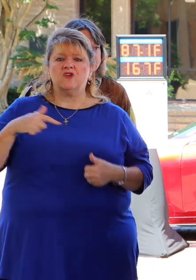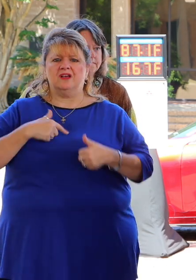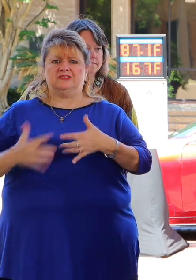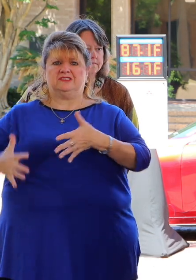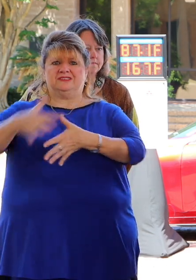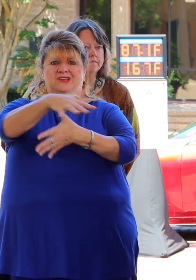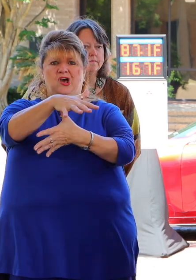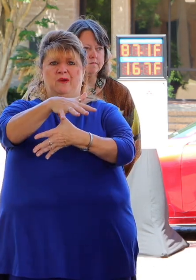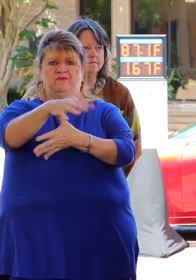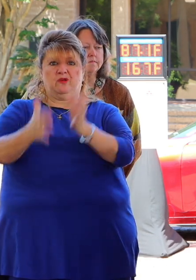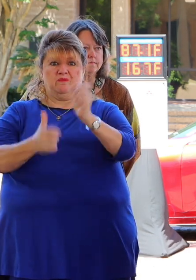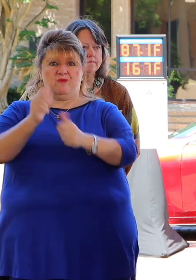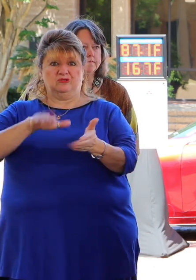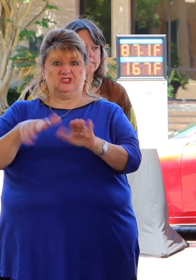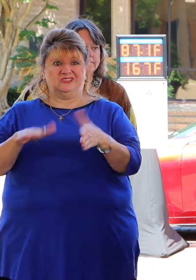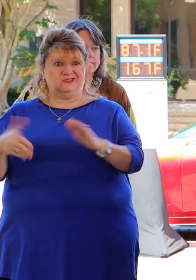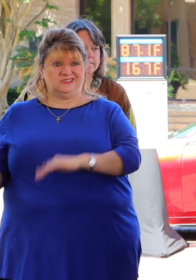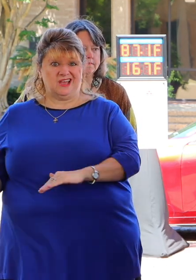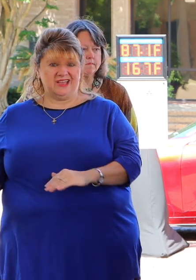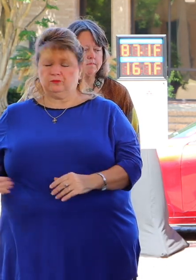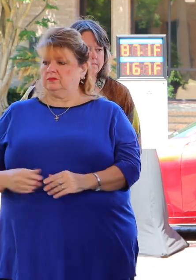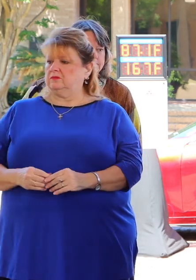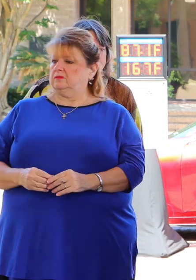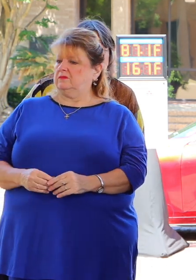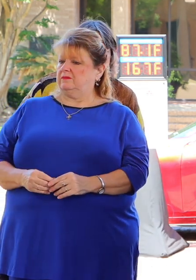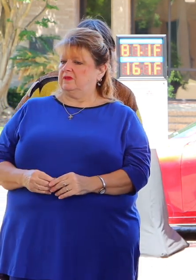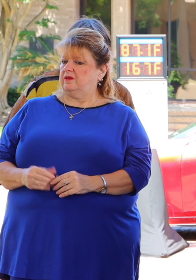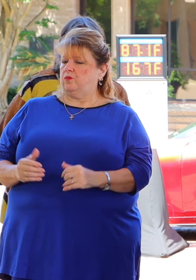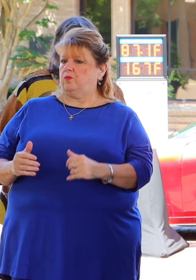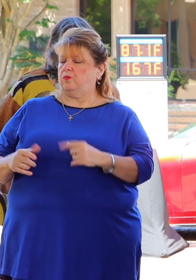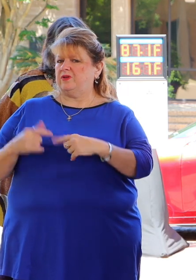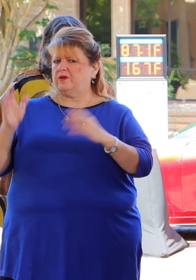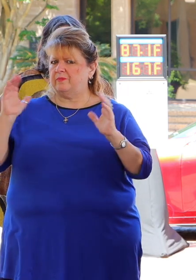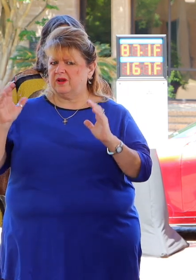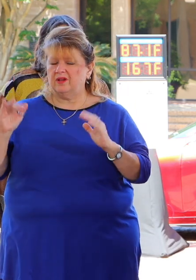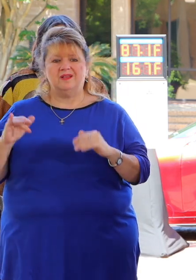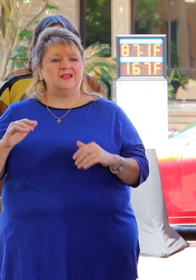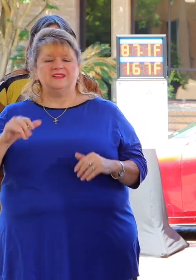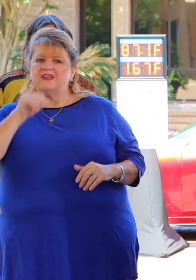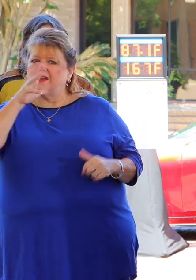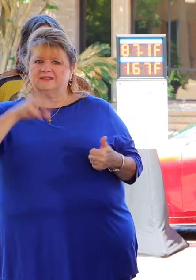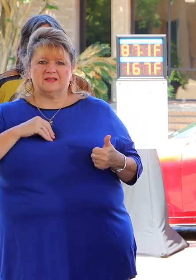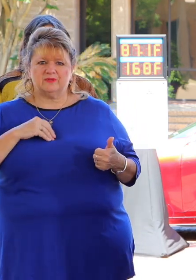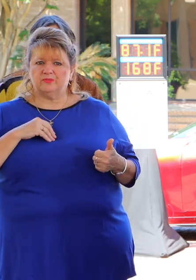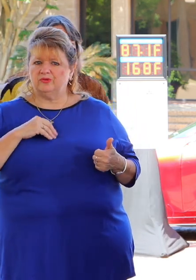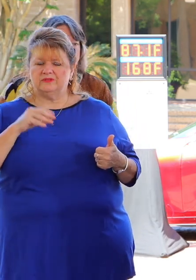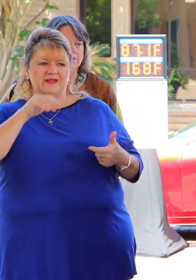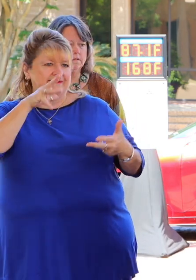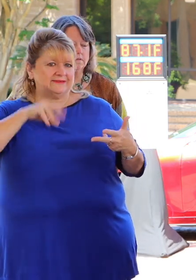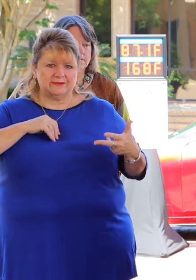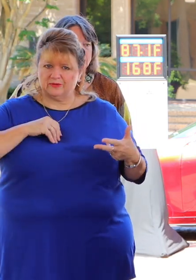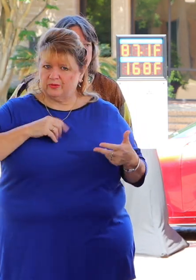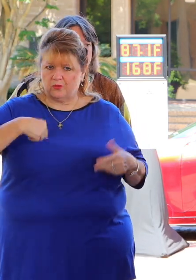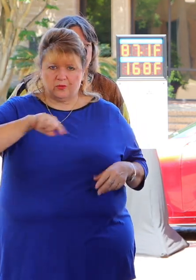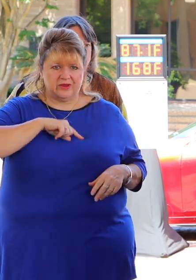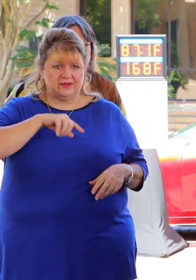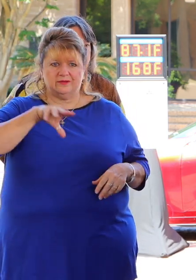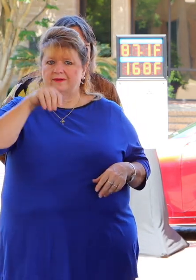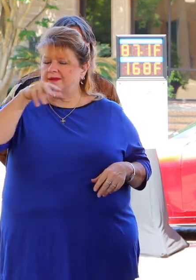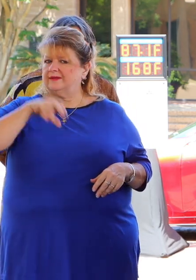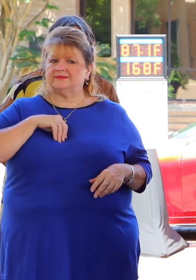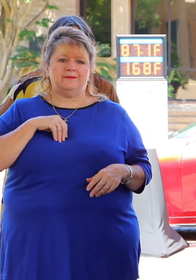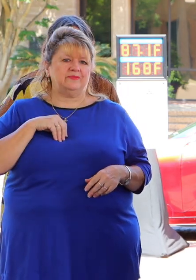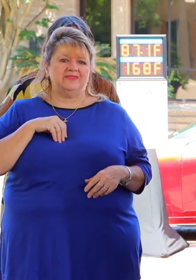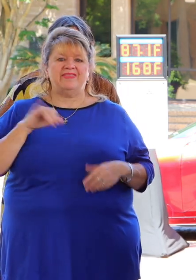in this category is unacceptable to General Merle, unacceptable to Colonel Hodges and the rest of law enforcement, and we want to bring